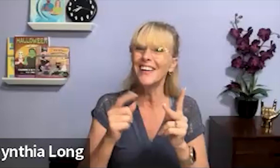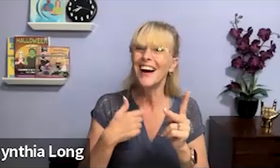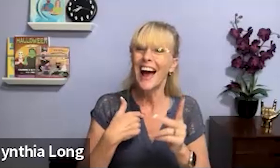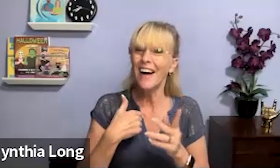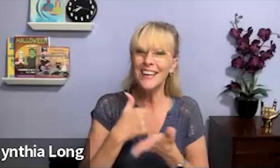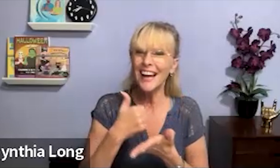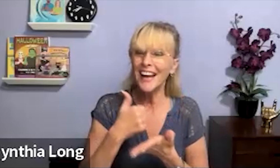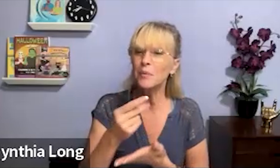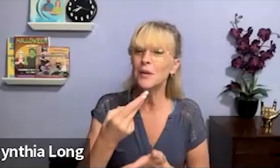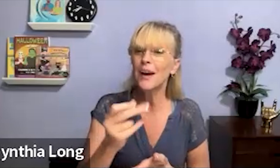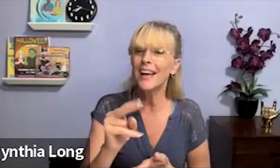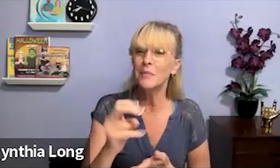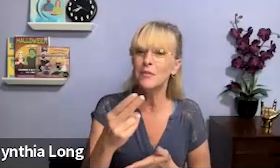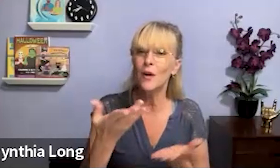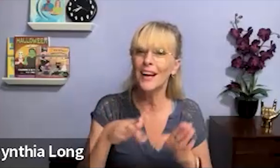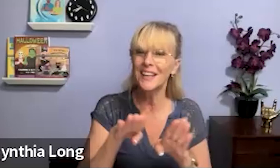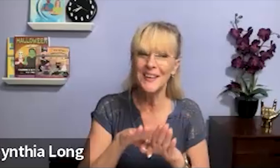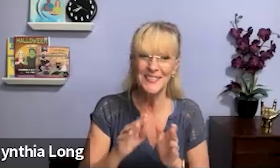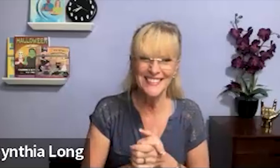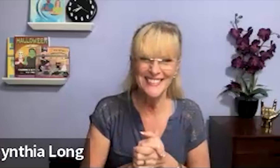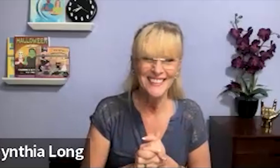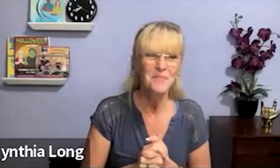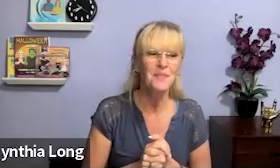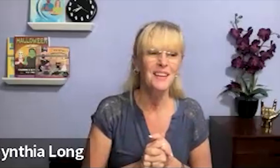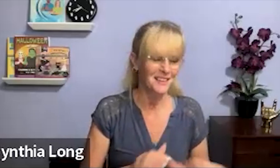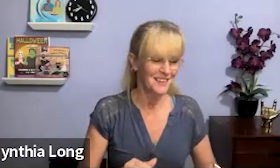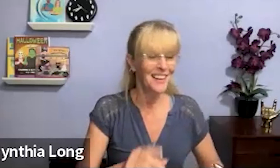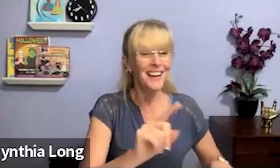So how can I help you, Hannah, before I close?